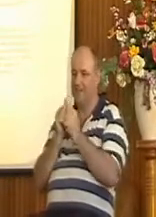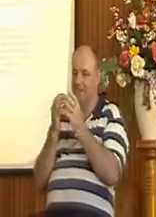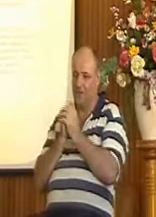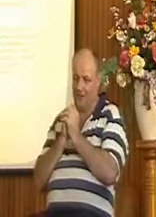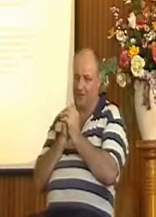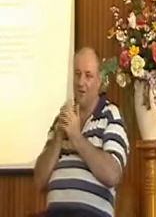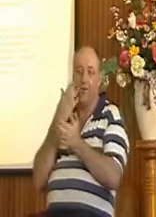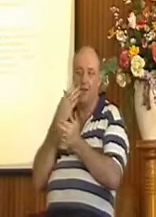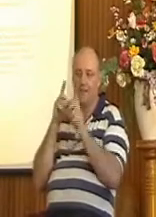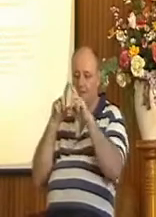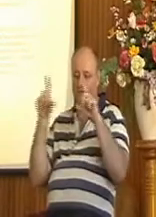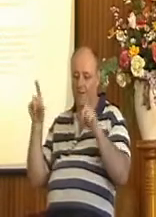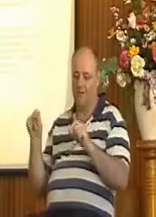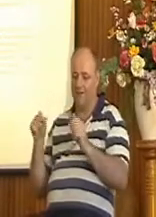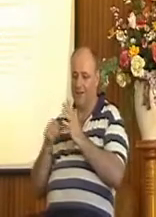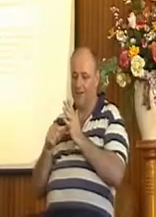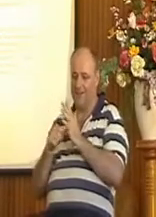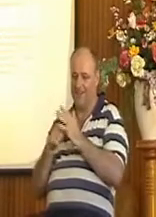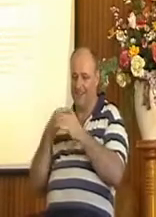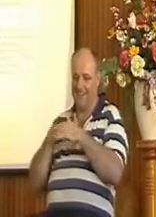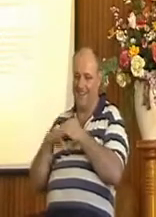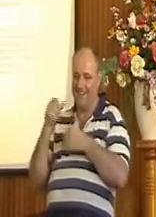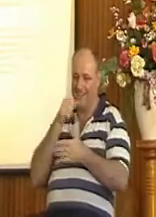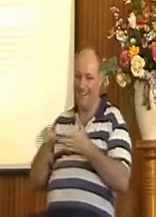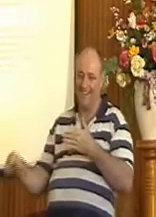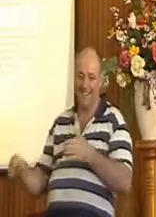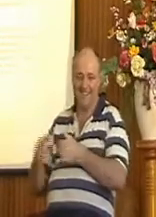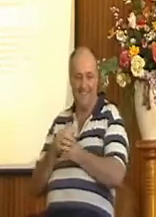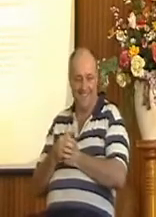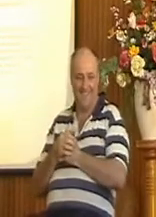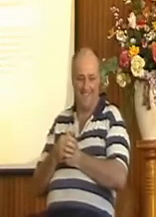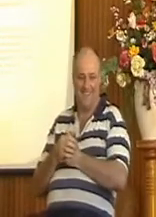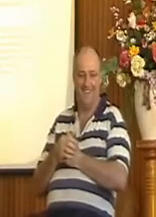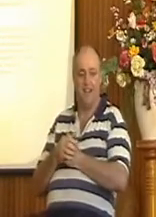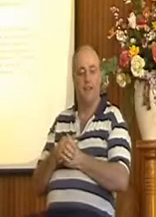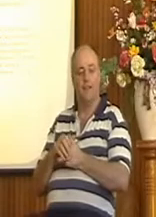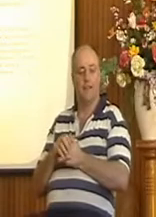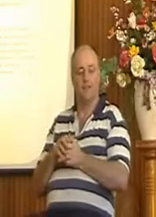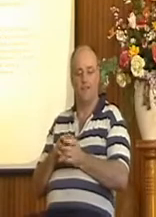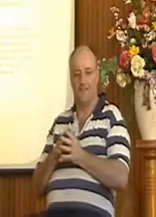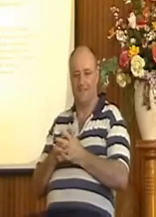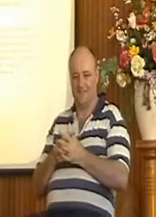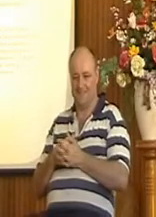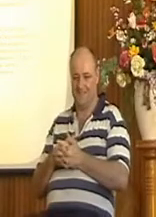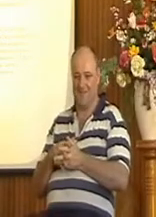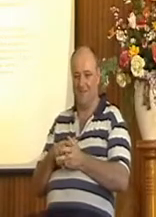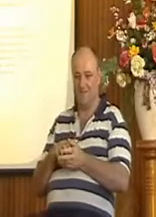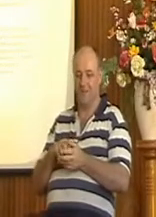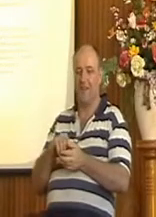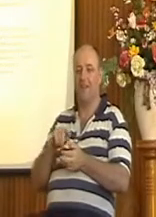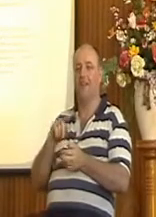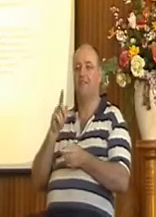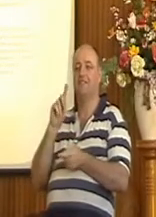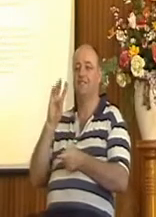But it won't be tired him if he expects it. Then he might find it's not a check, but a couple of pages of